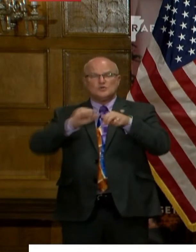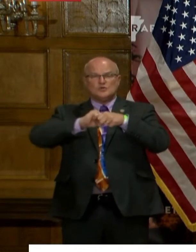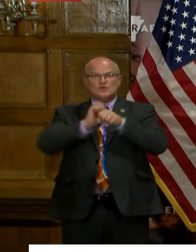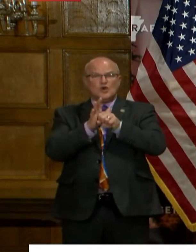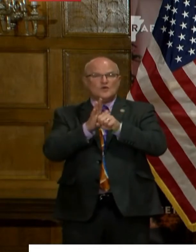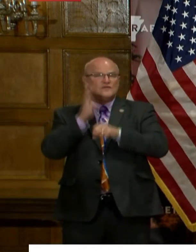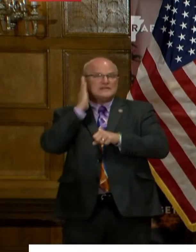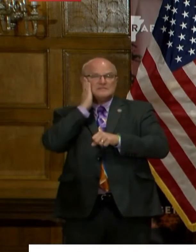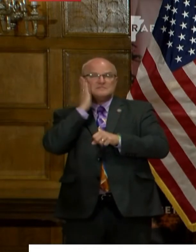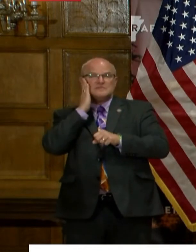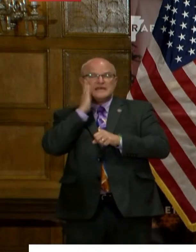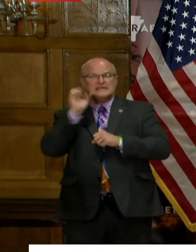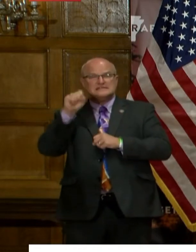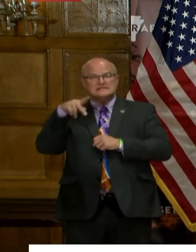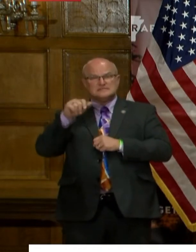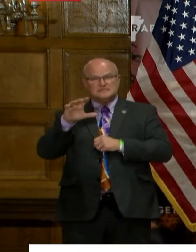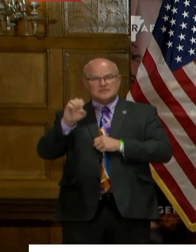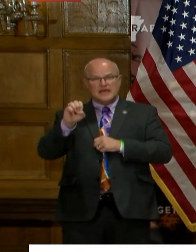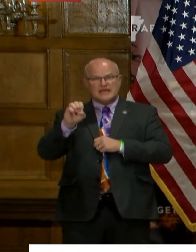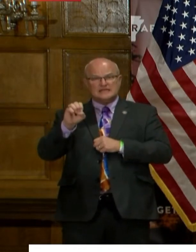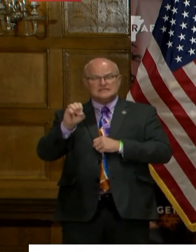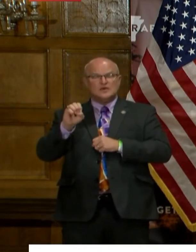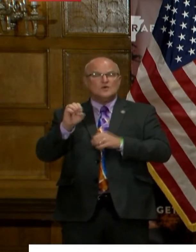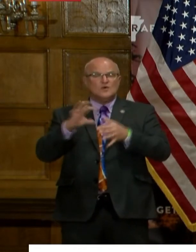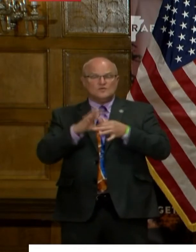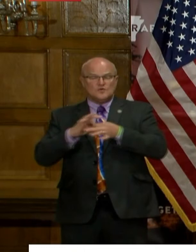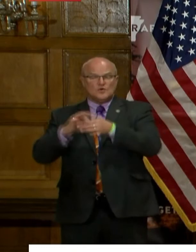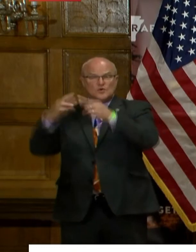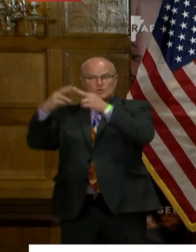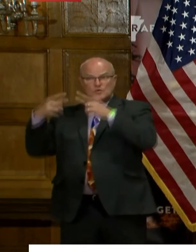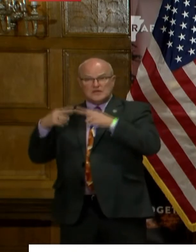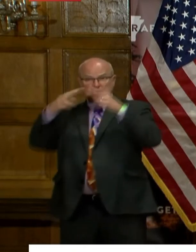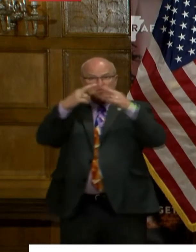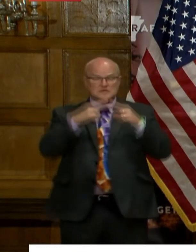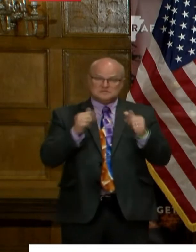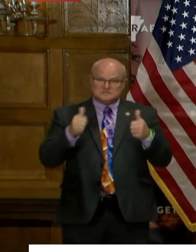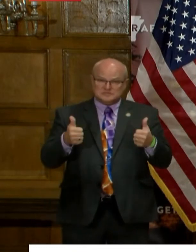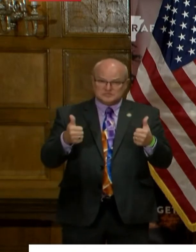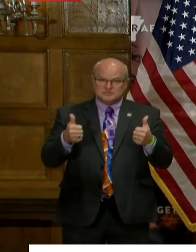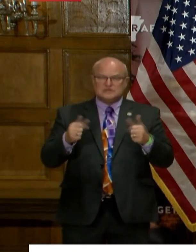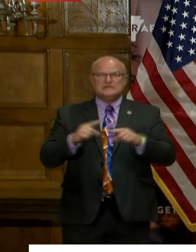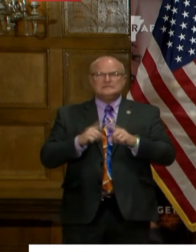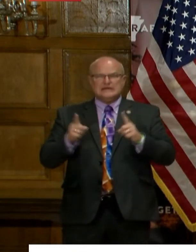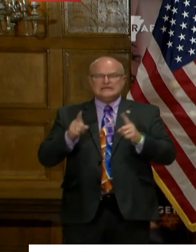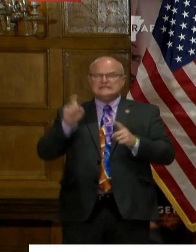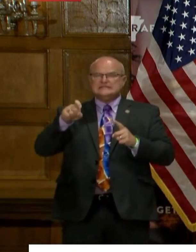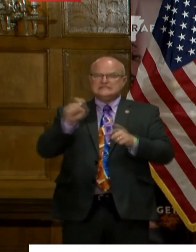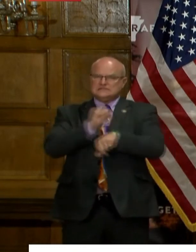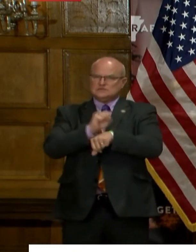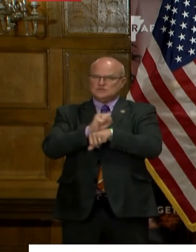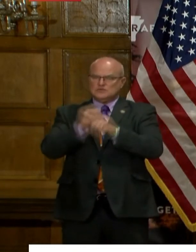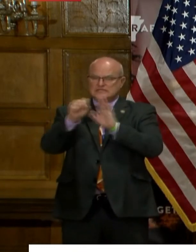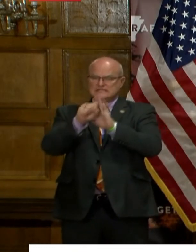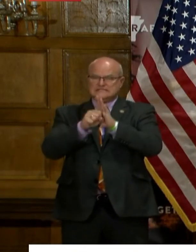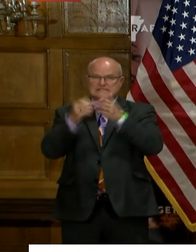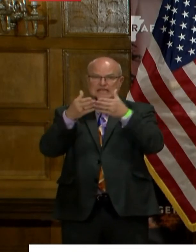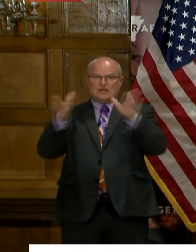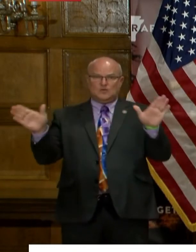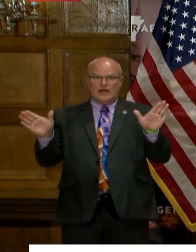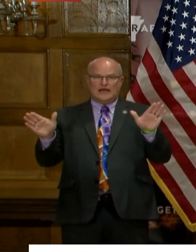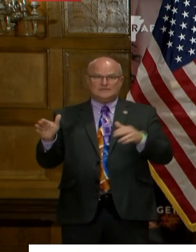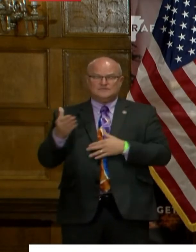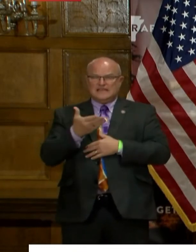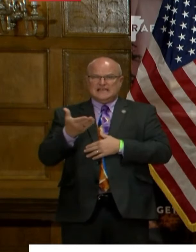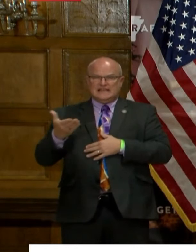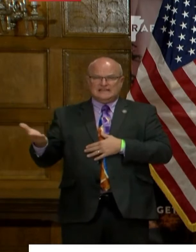bed space, we've coordinated it regionally very well, but we need to coordinate it statewide as things get tighter. And so